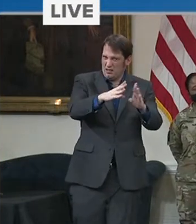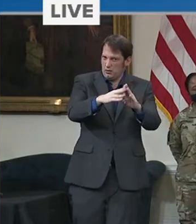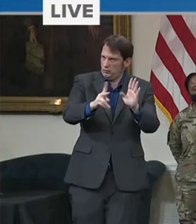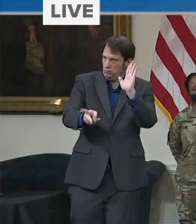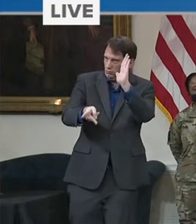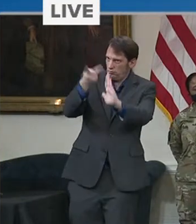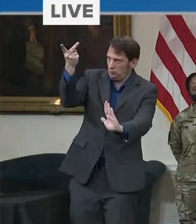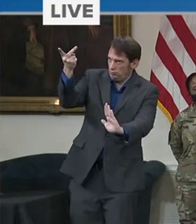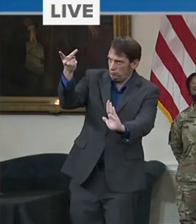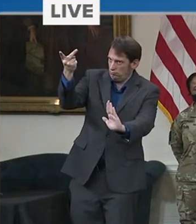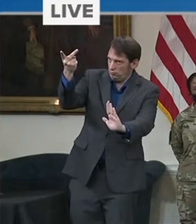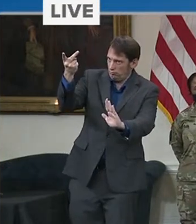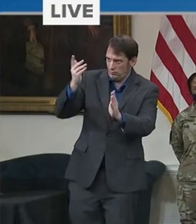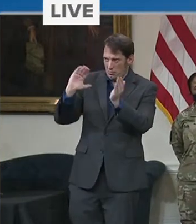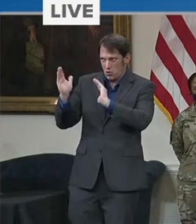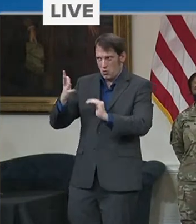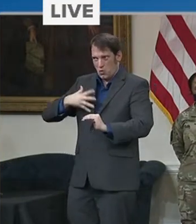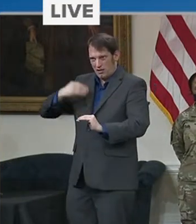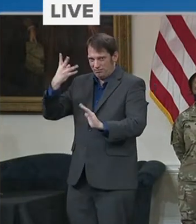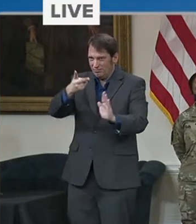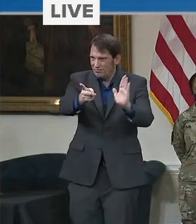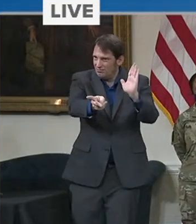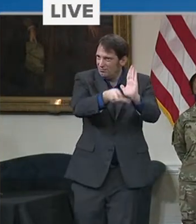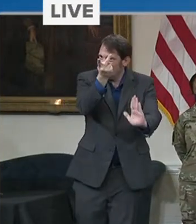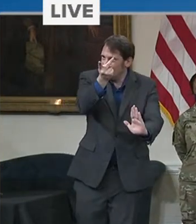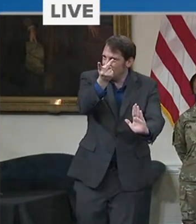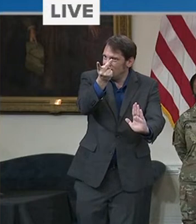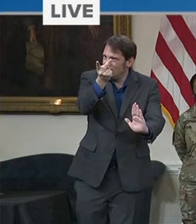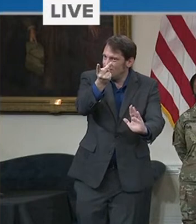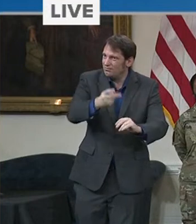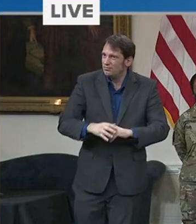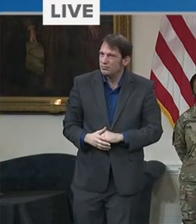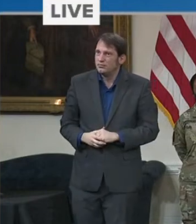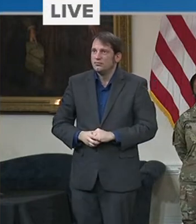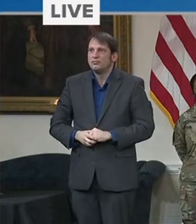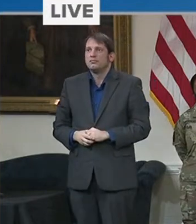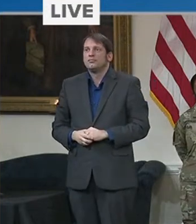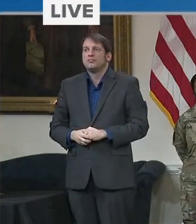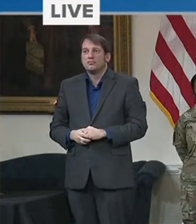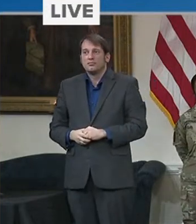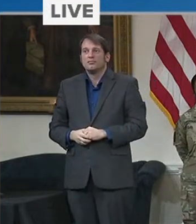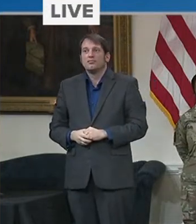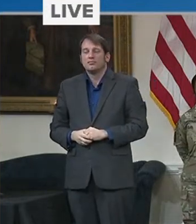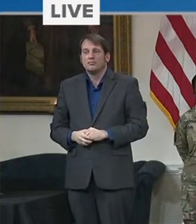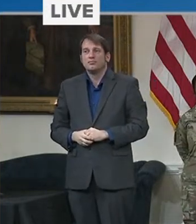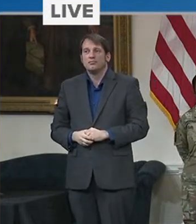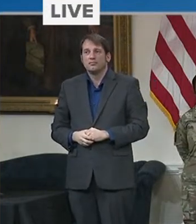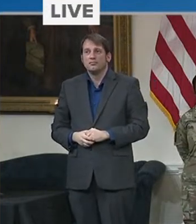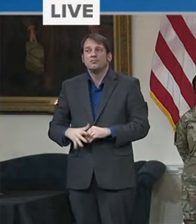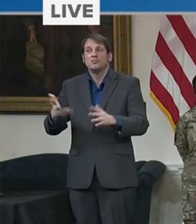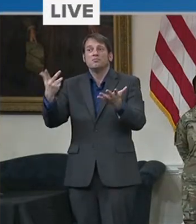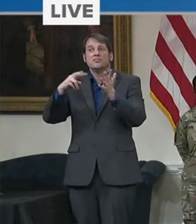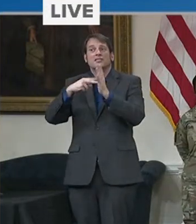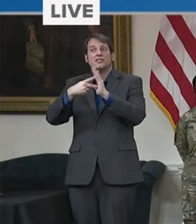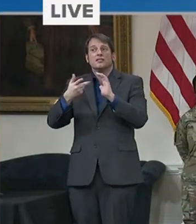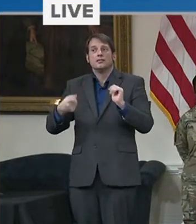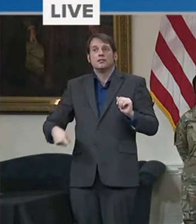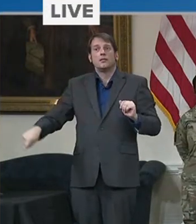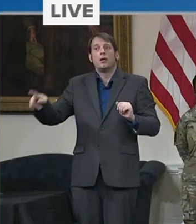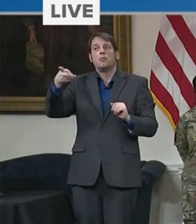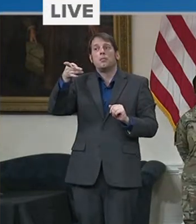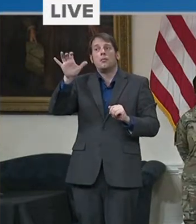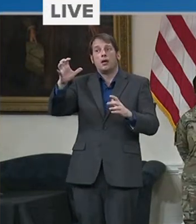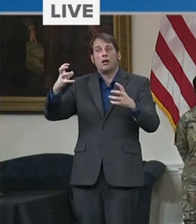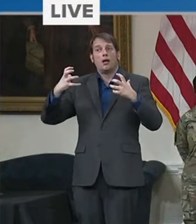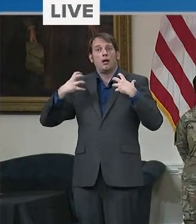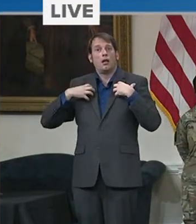community leaders, educators, and those of us in public health and healthcare must recognize this issue and work to